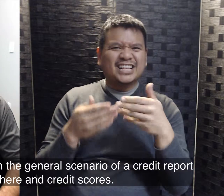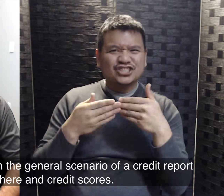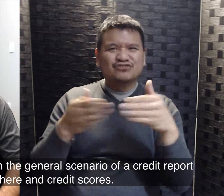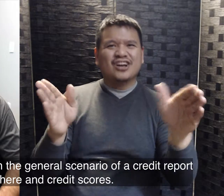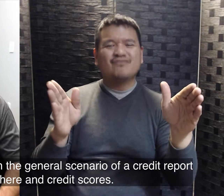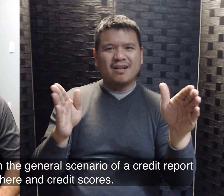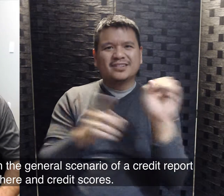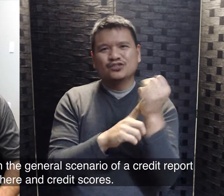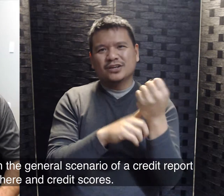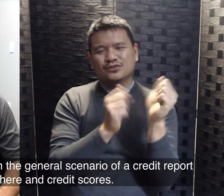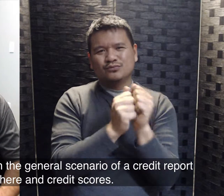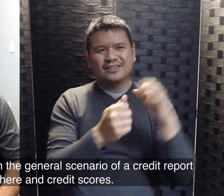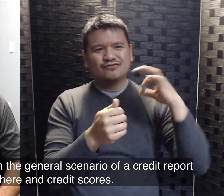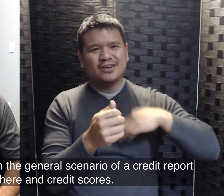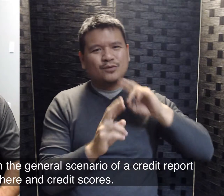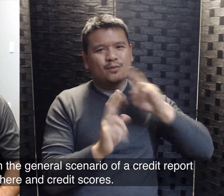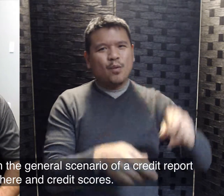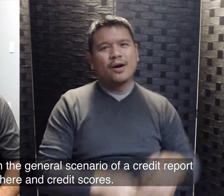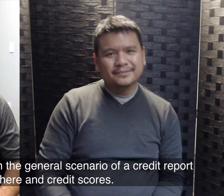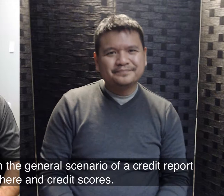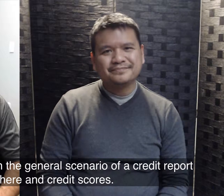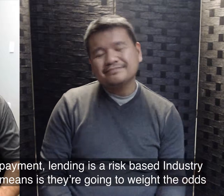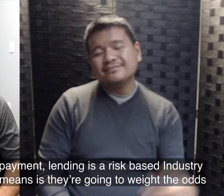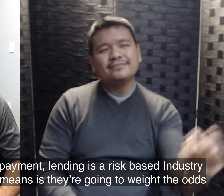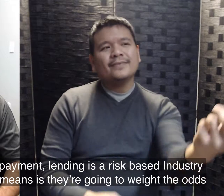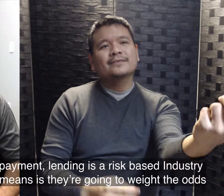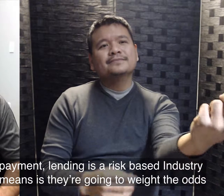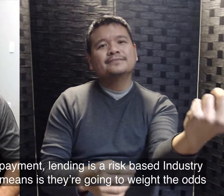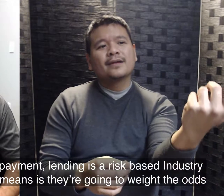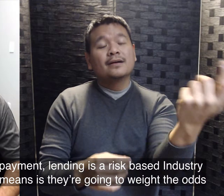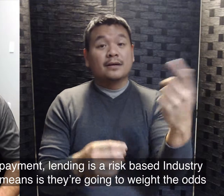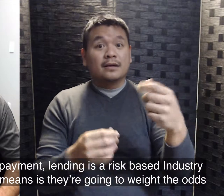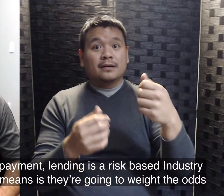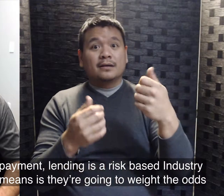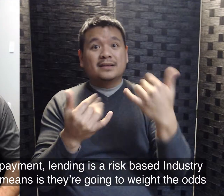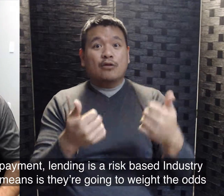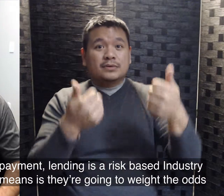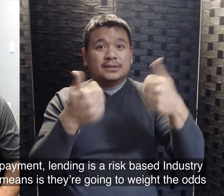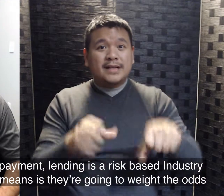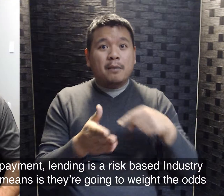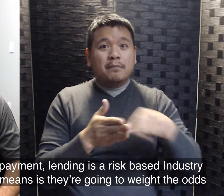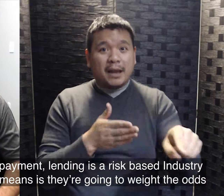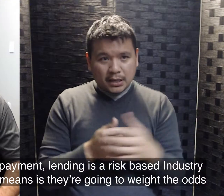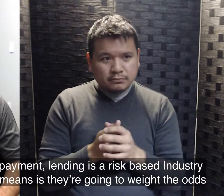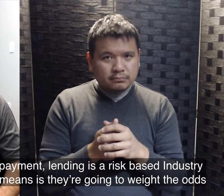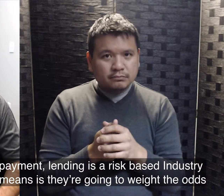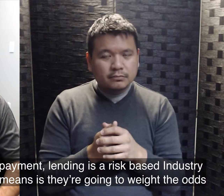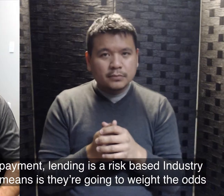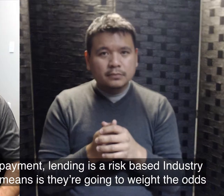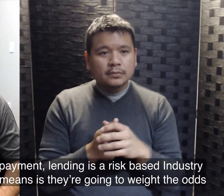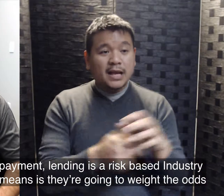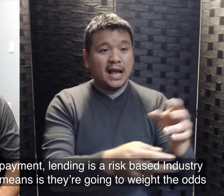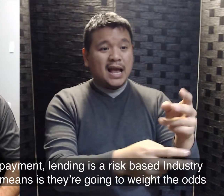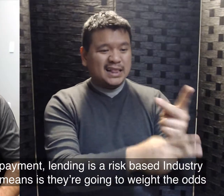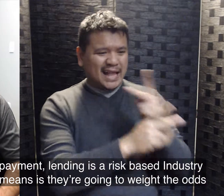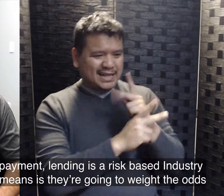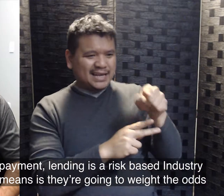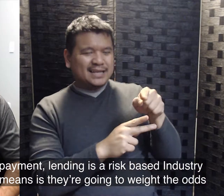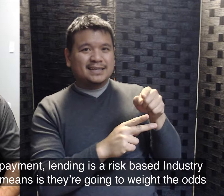credit report there and credit scores. Let's go into down payment. So lending is a risk-based